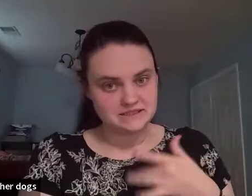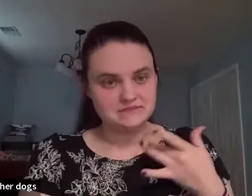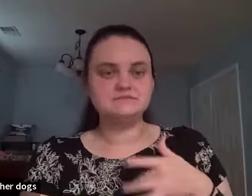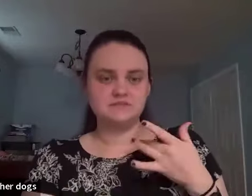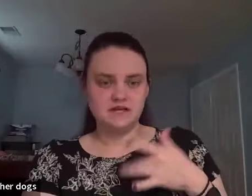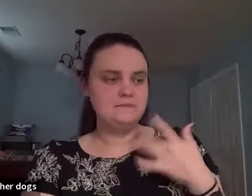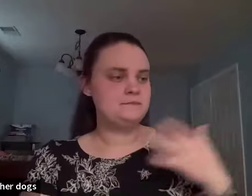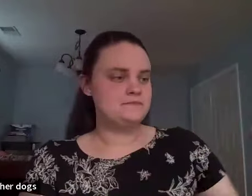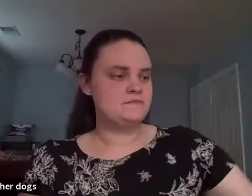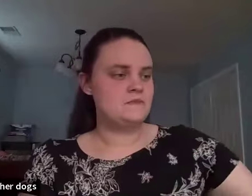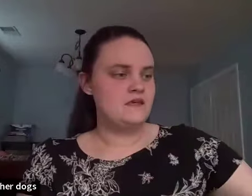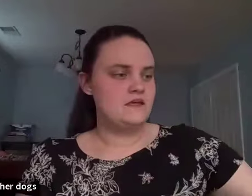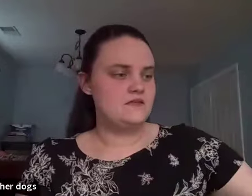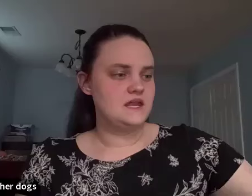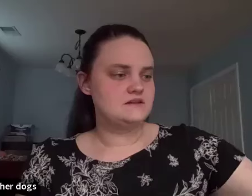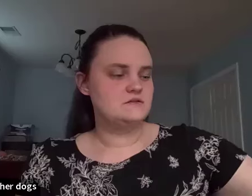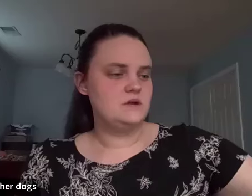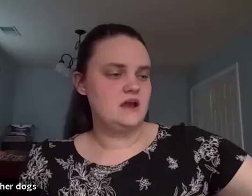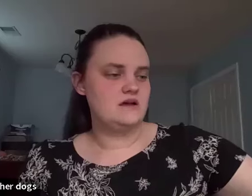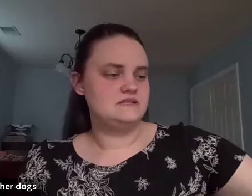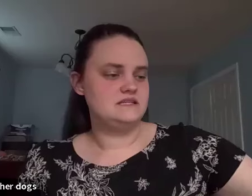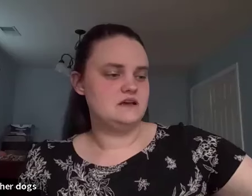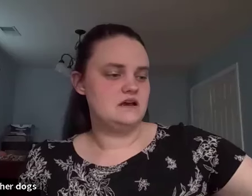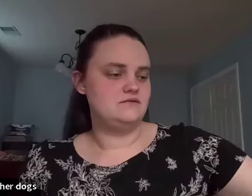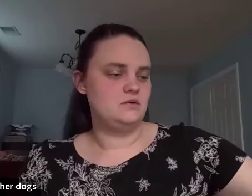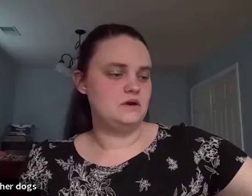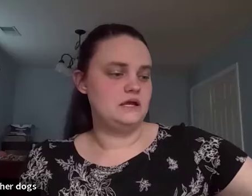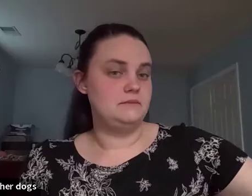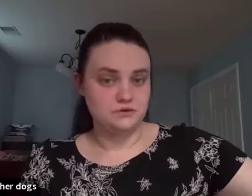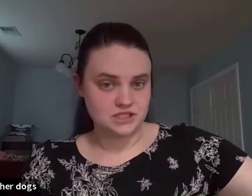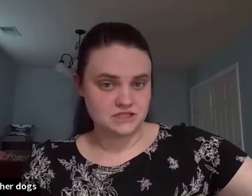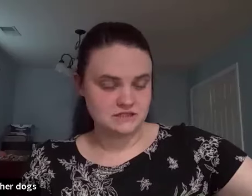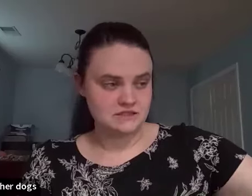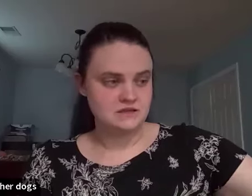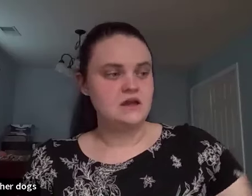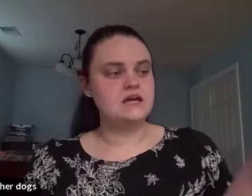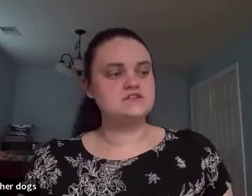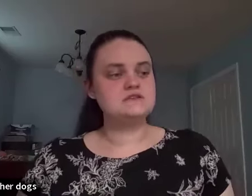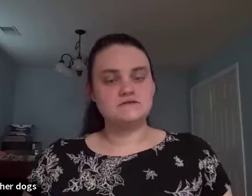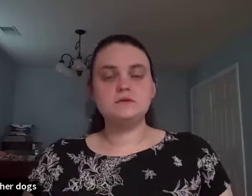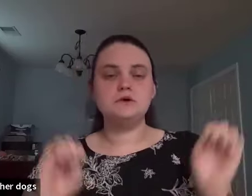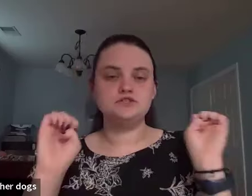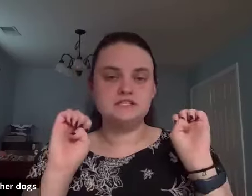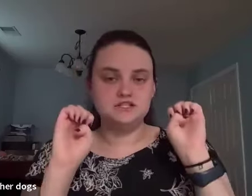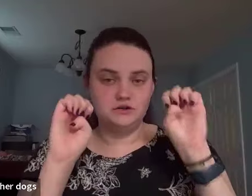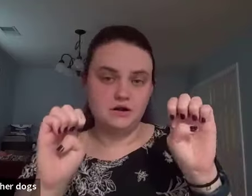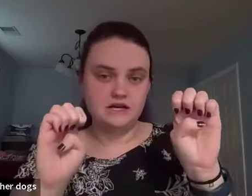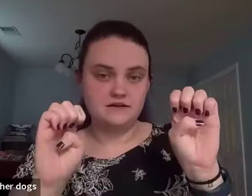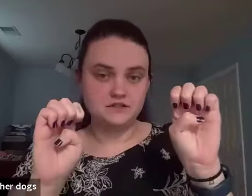feelings. Okay. The next one we have is the sign for emotions. And so the sign for emotions is you are going to have